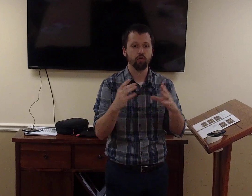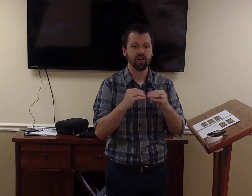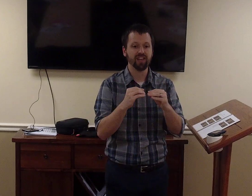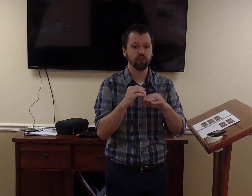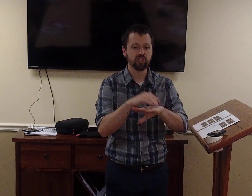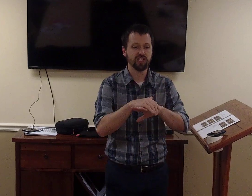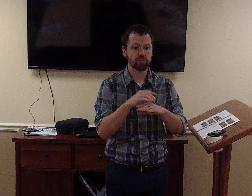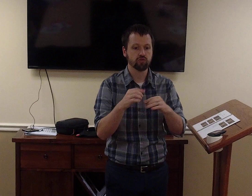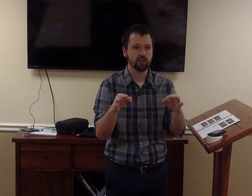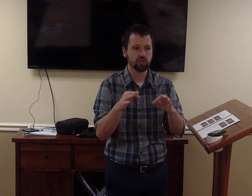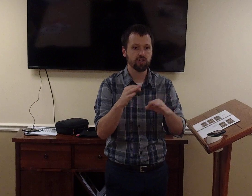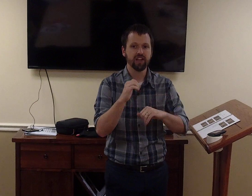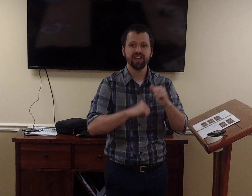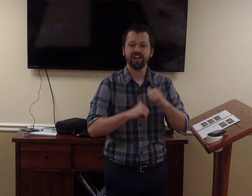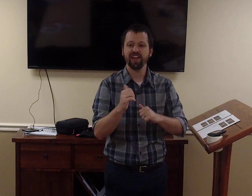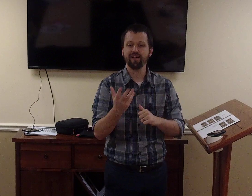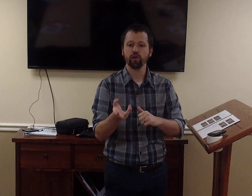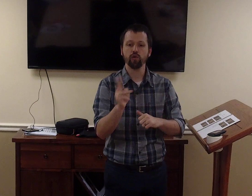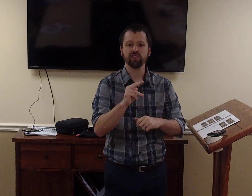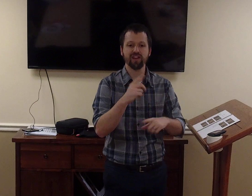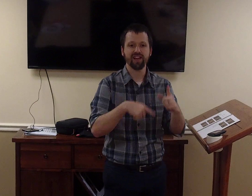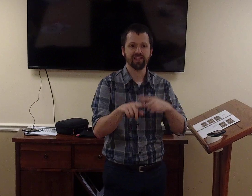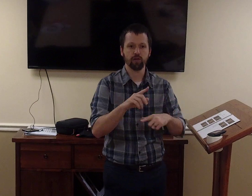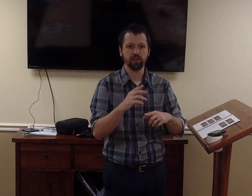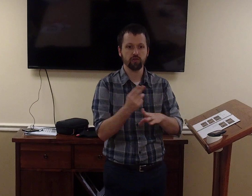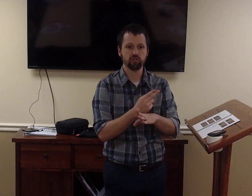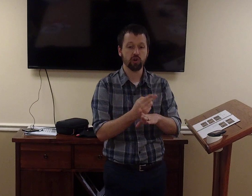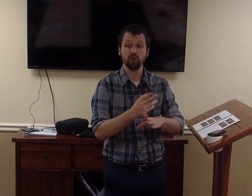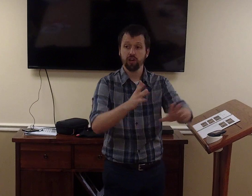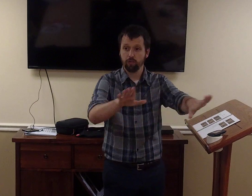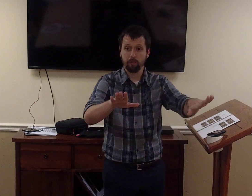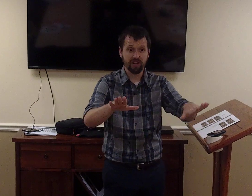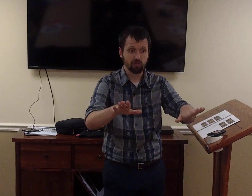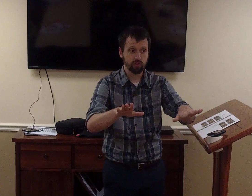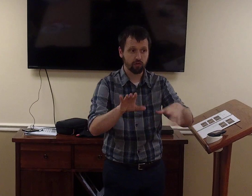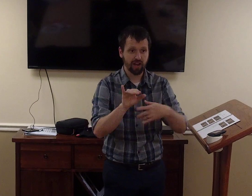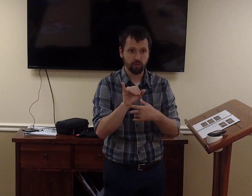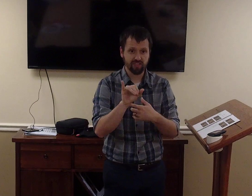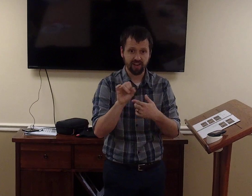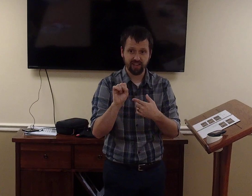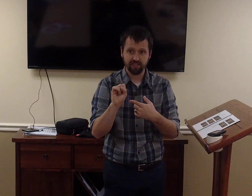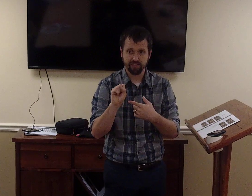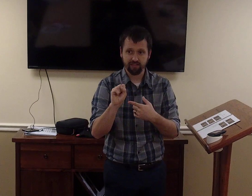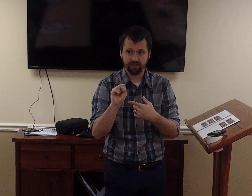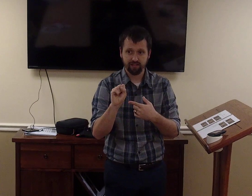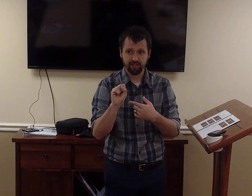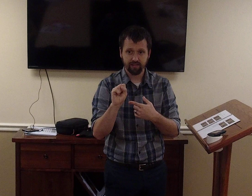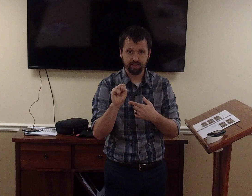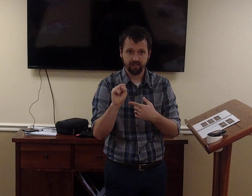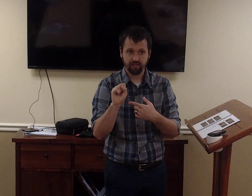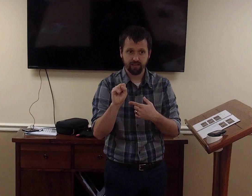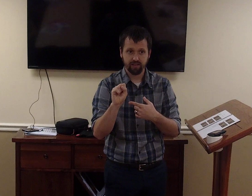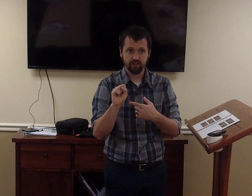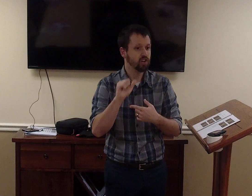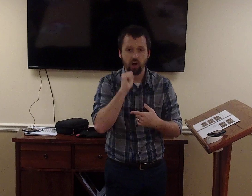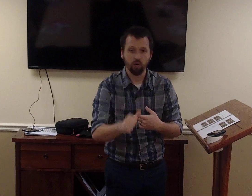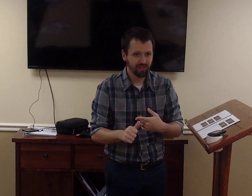more English sentence structure. And they have their own signs that'll be used. So remember I told you, how do we sign is? No. You don't.